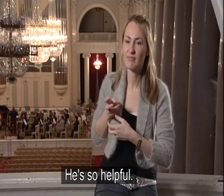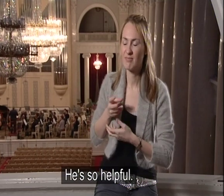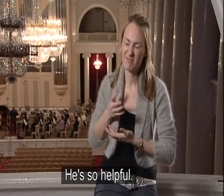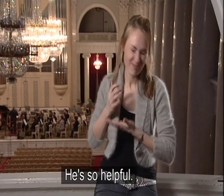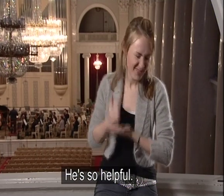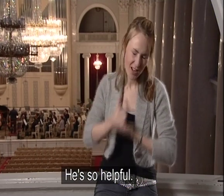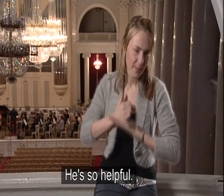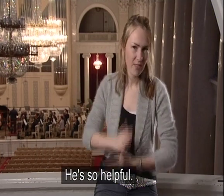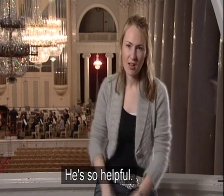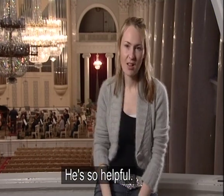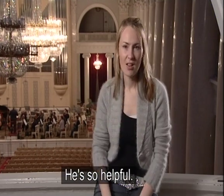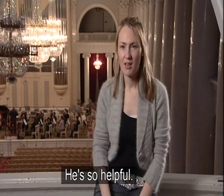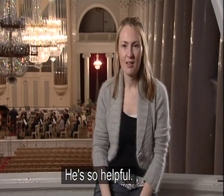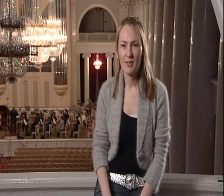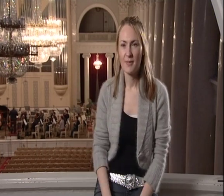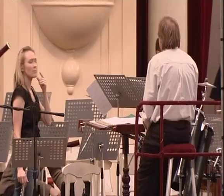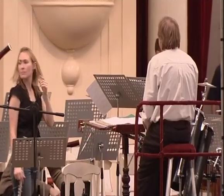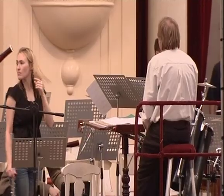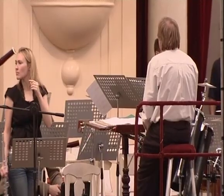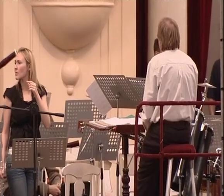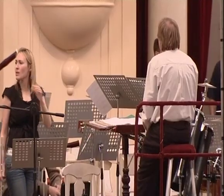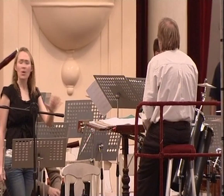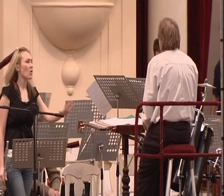opinion. He's so helpful.